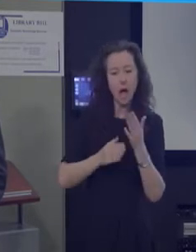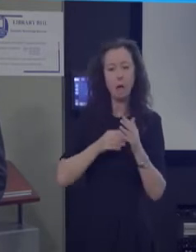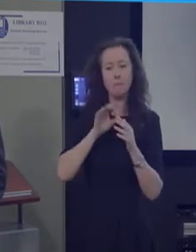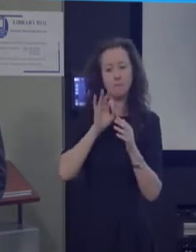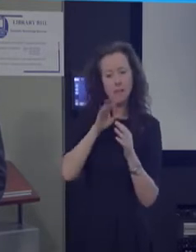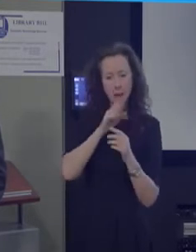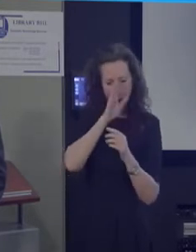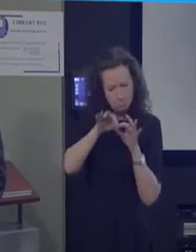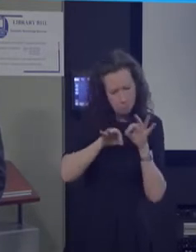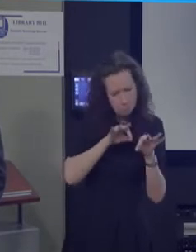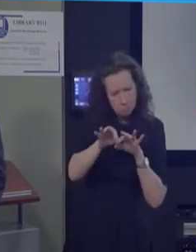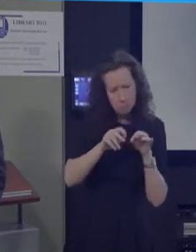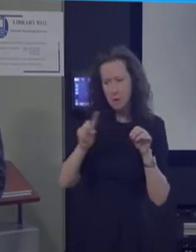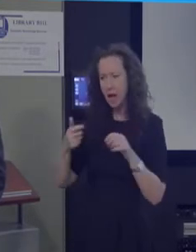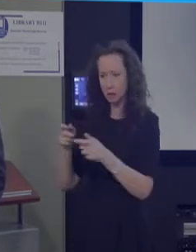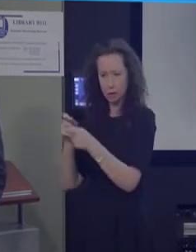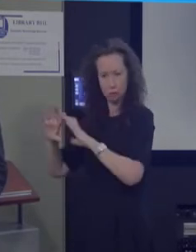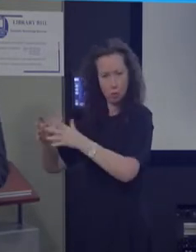feedback.